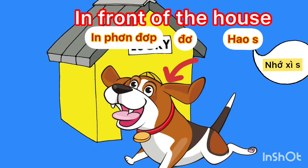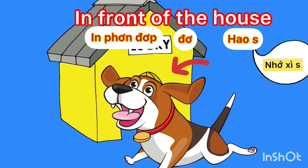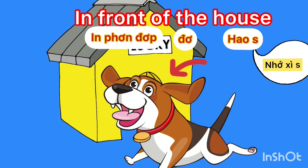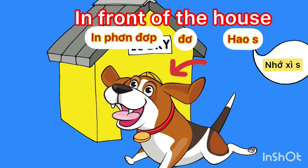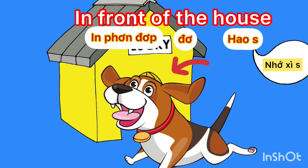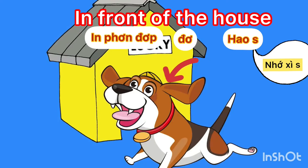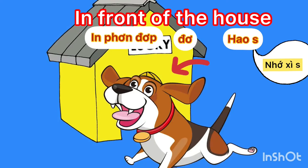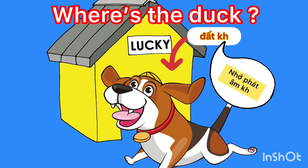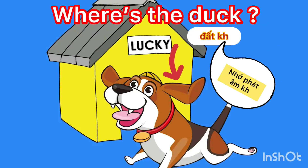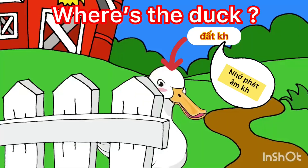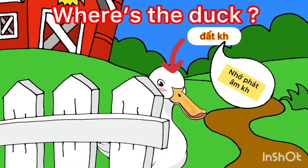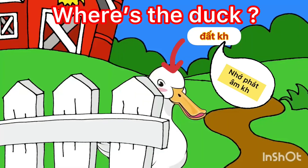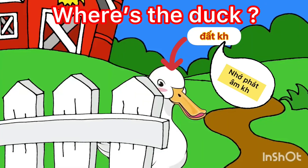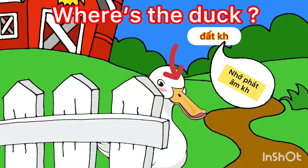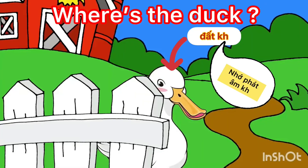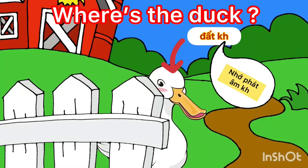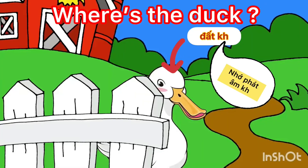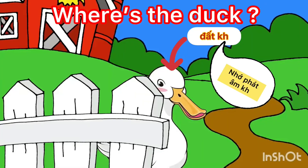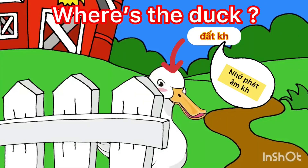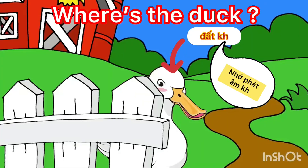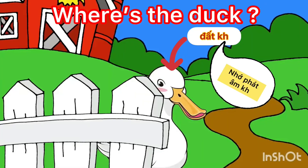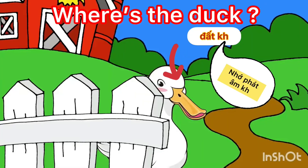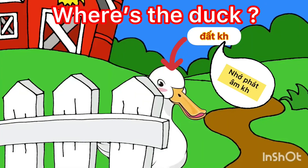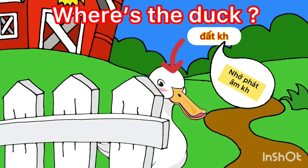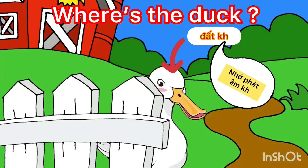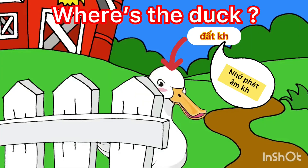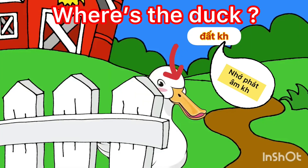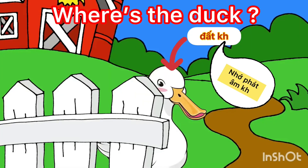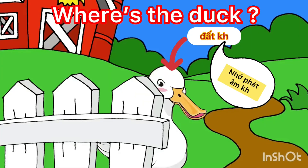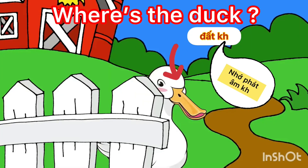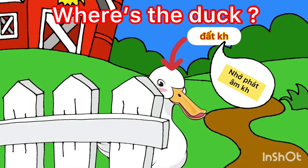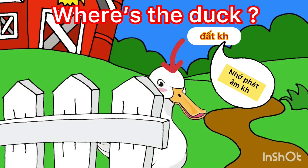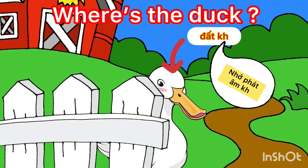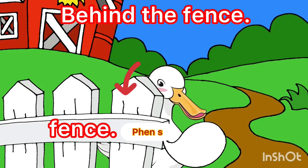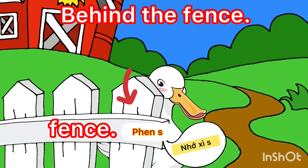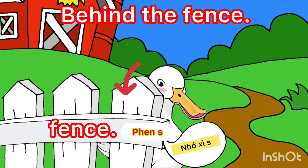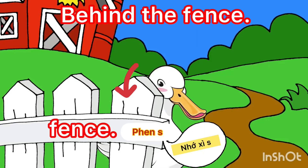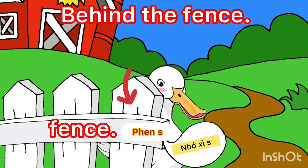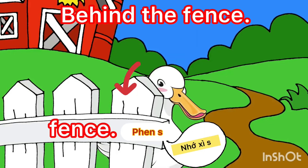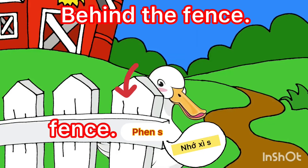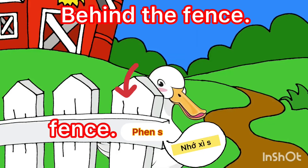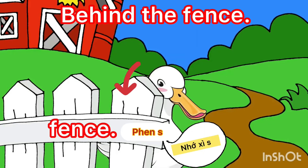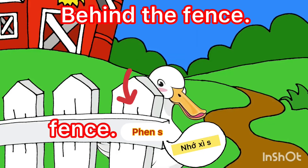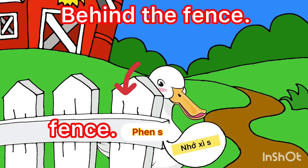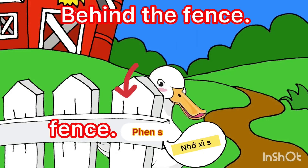house. Where's the duck? Behind the fence.